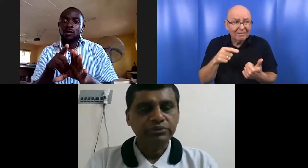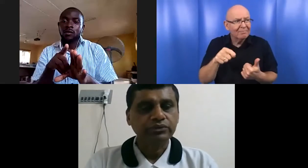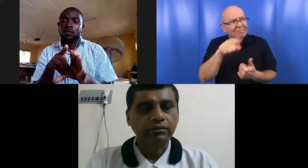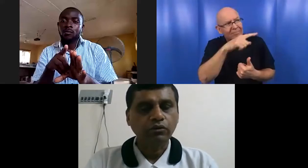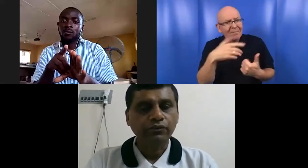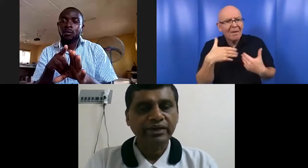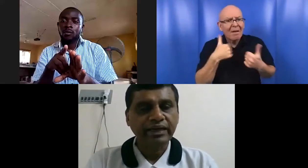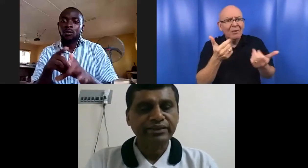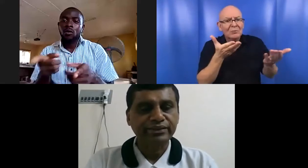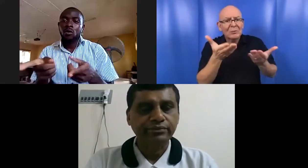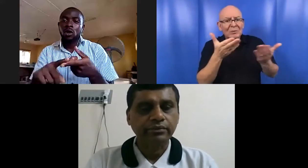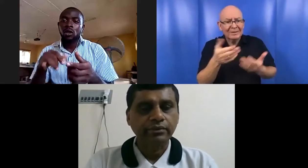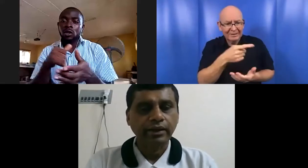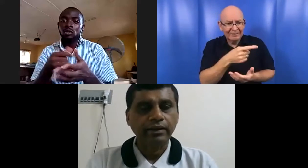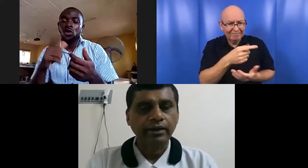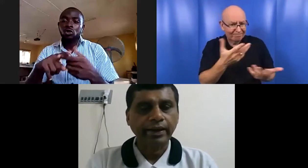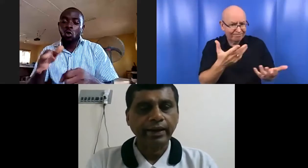it comes to the COVID-related